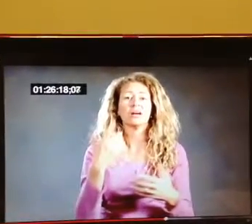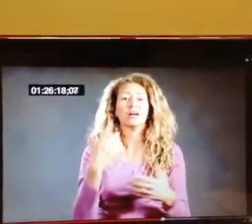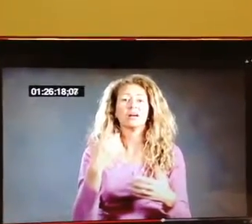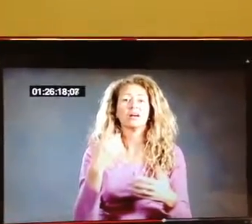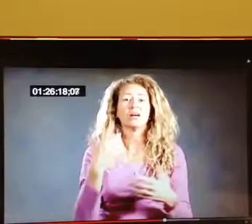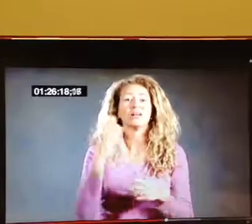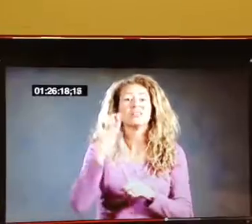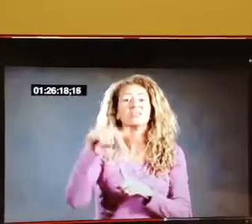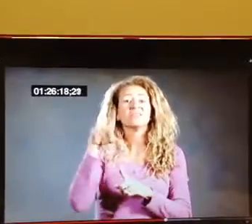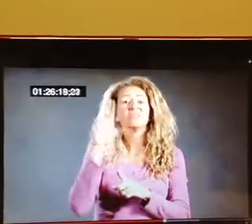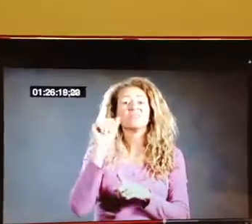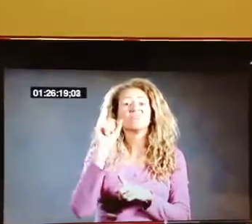away.